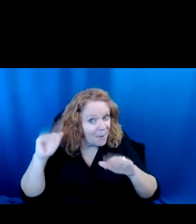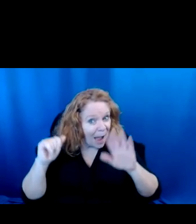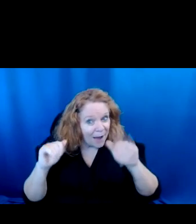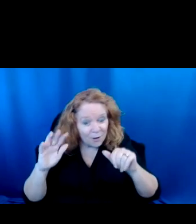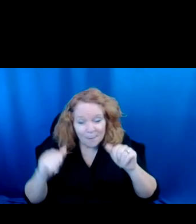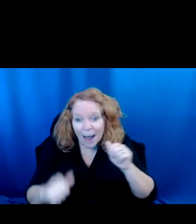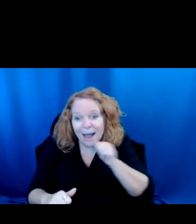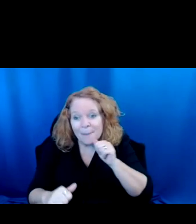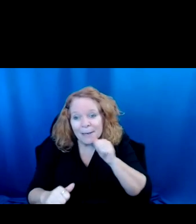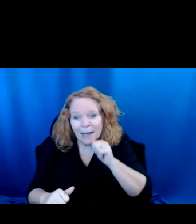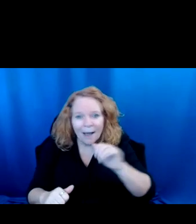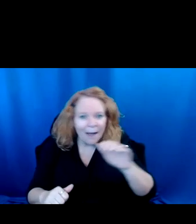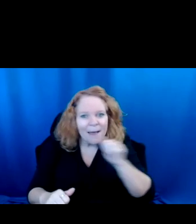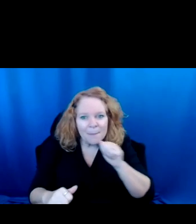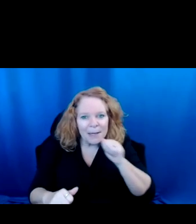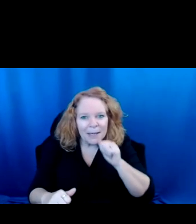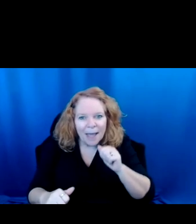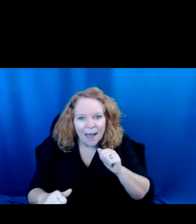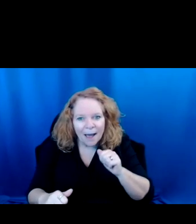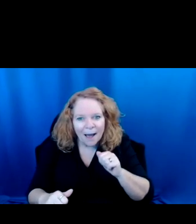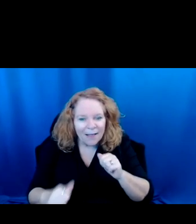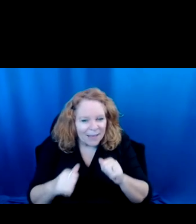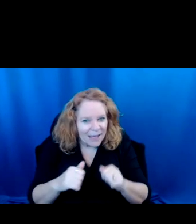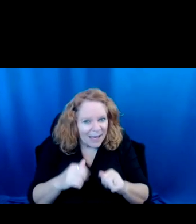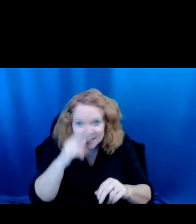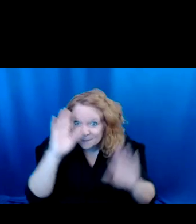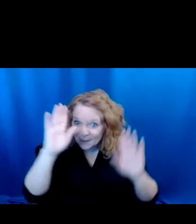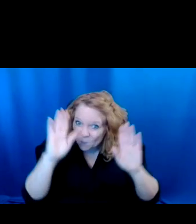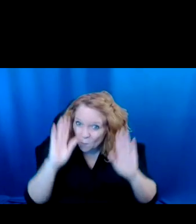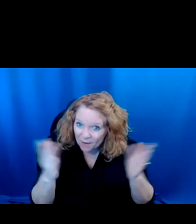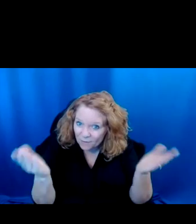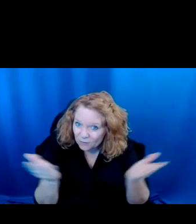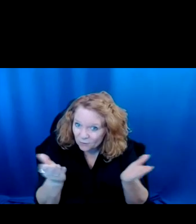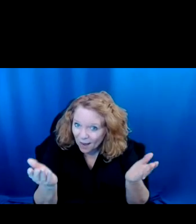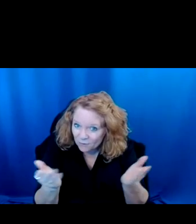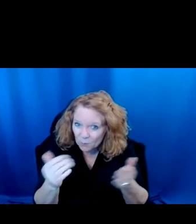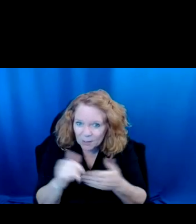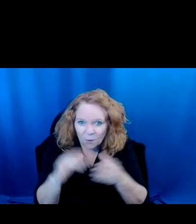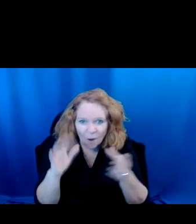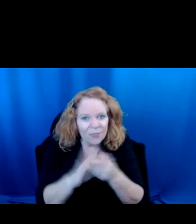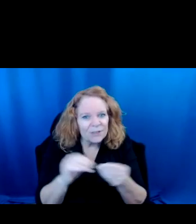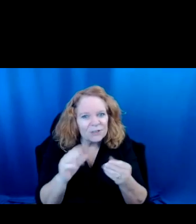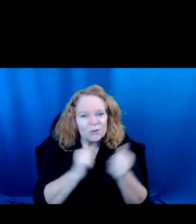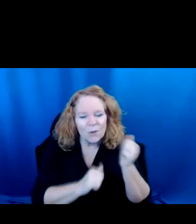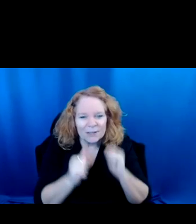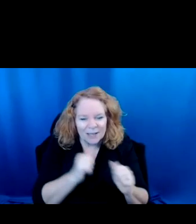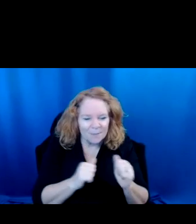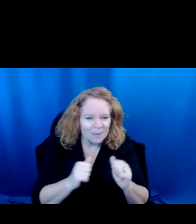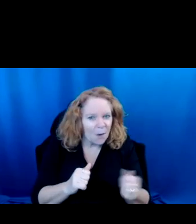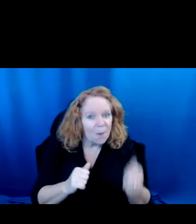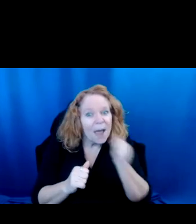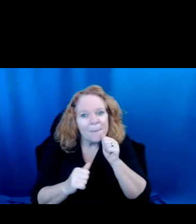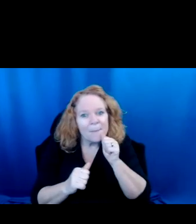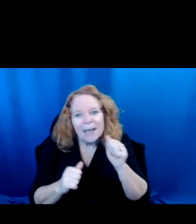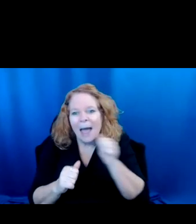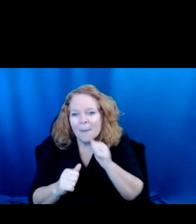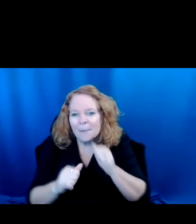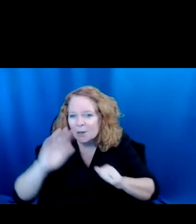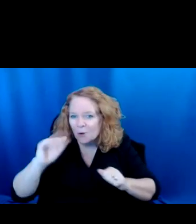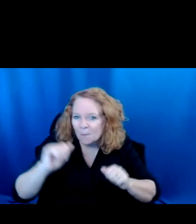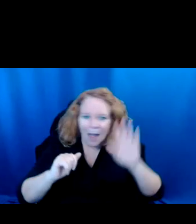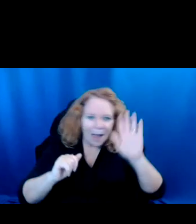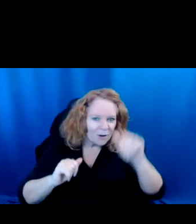goodbye. Abigail, Abigail, it's been fantastic to have you on the Storytime Show. Abigail, Abigail, goodbye,